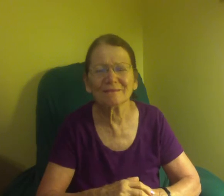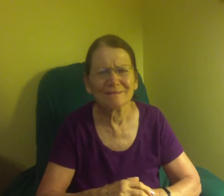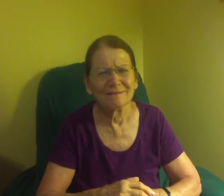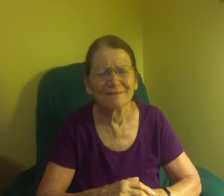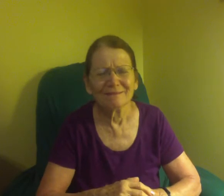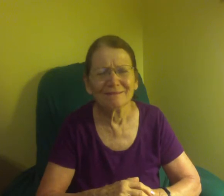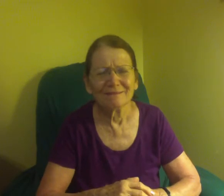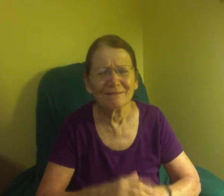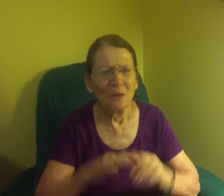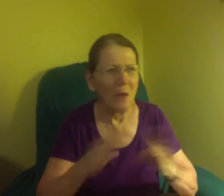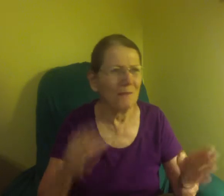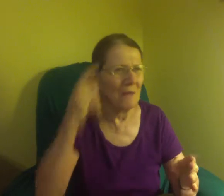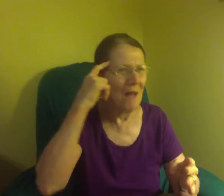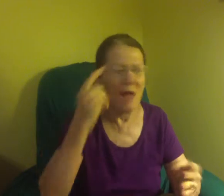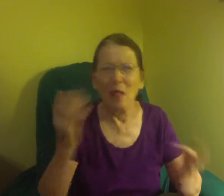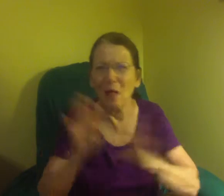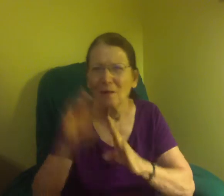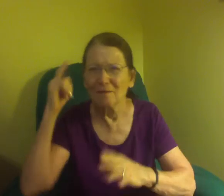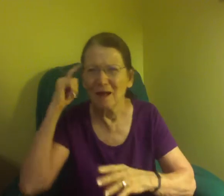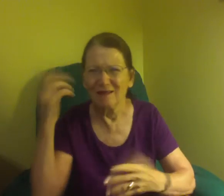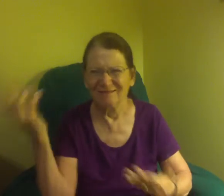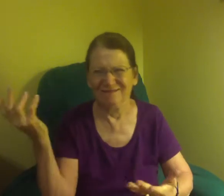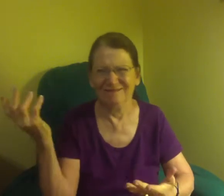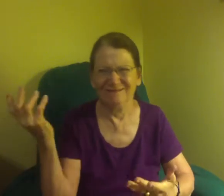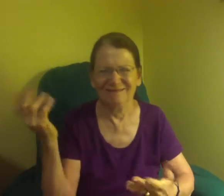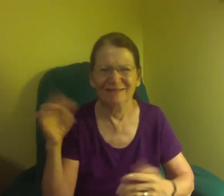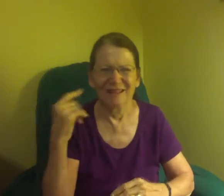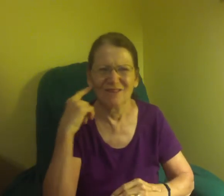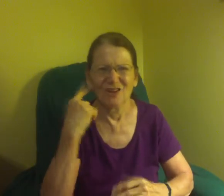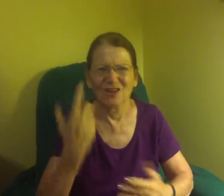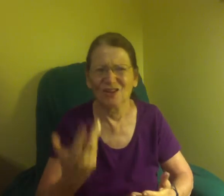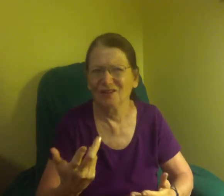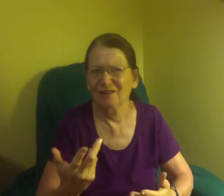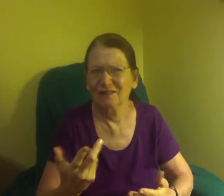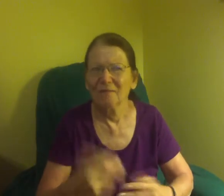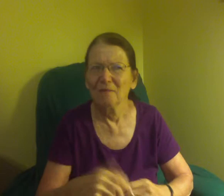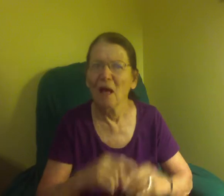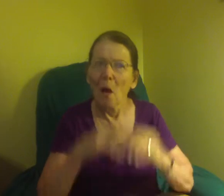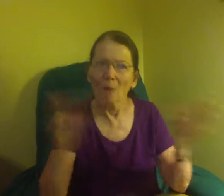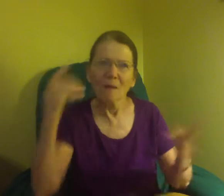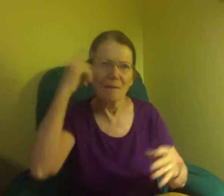What about the Like what about